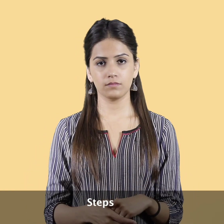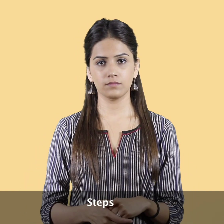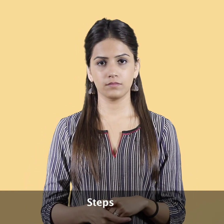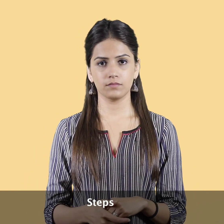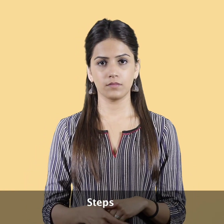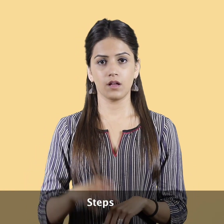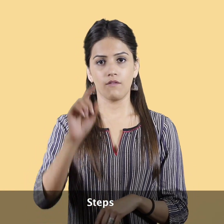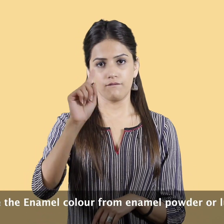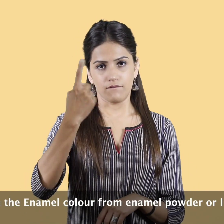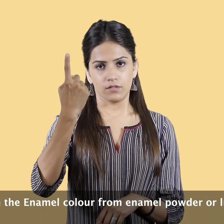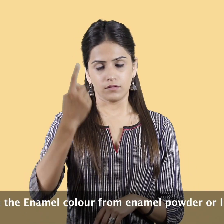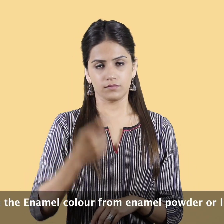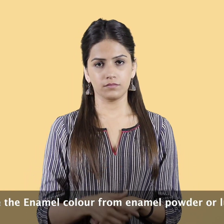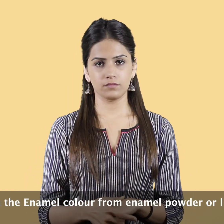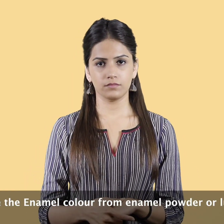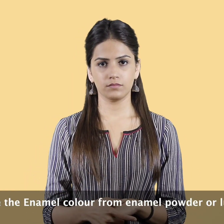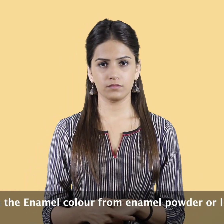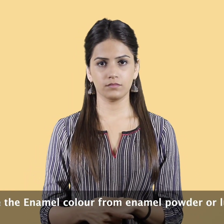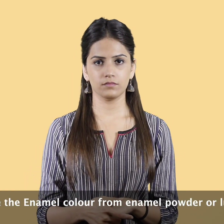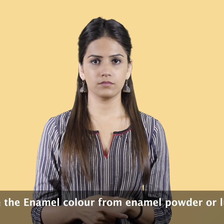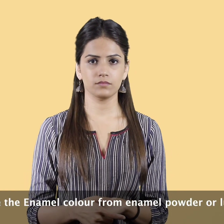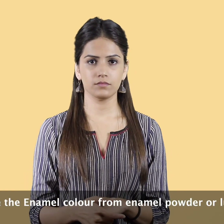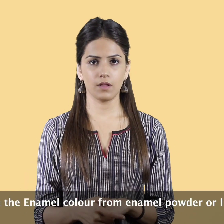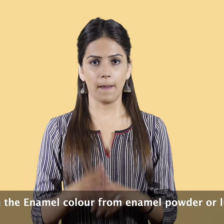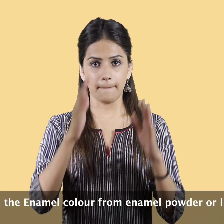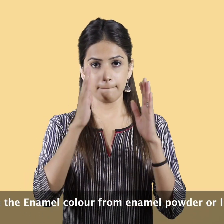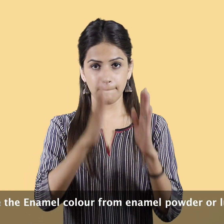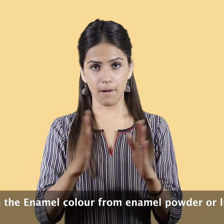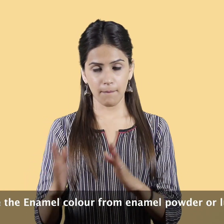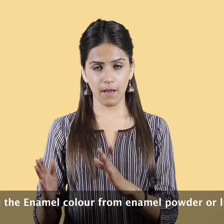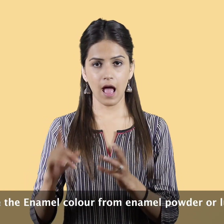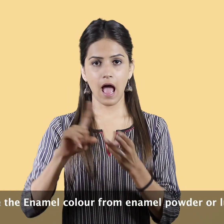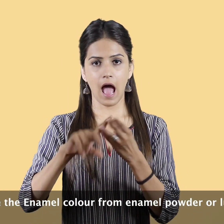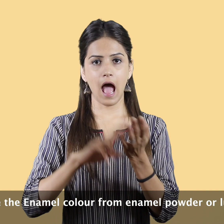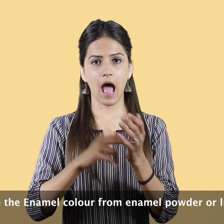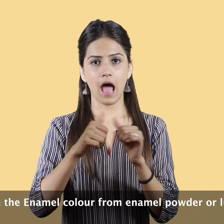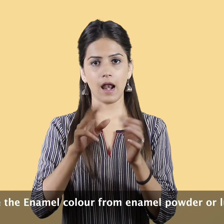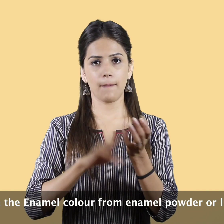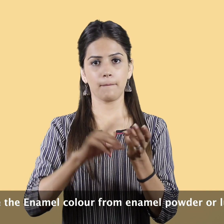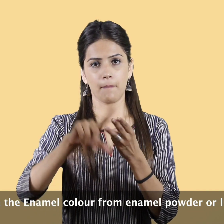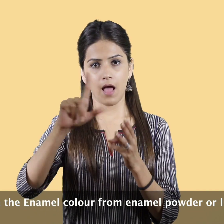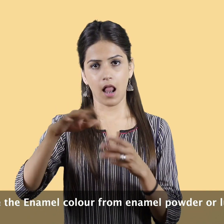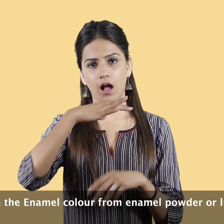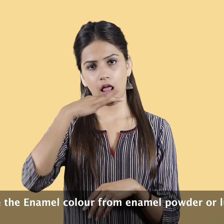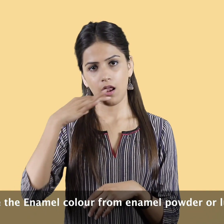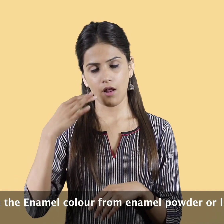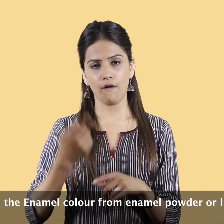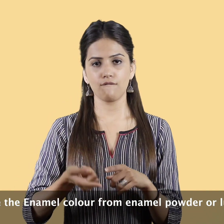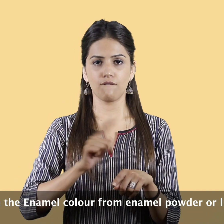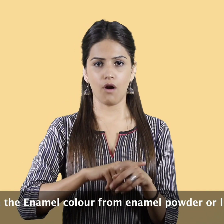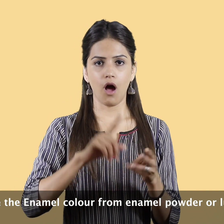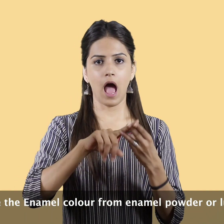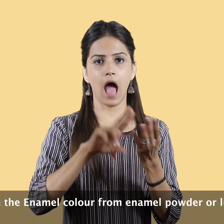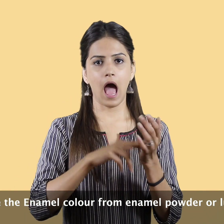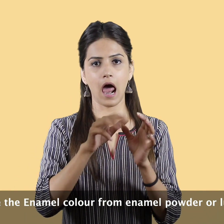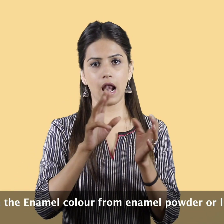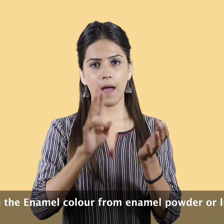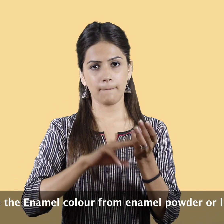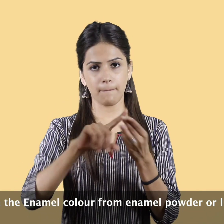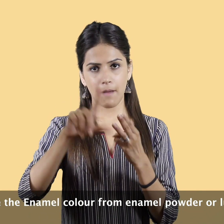Steps. Number 1. Prepare the enamel color from enamel powder or lumps.